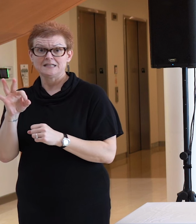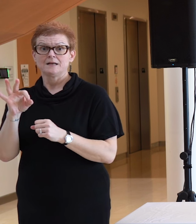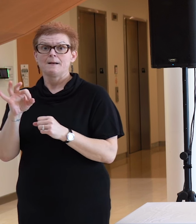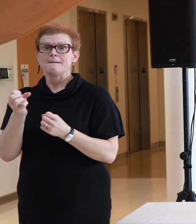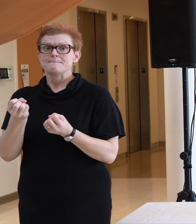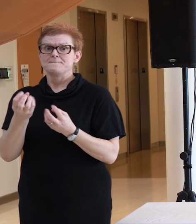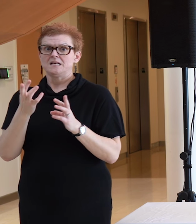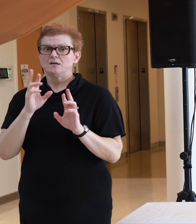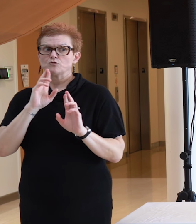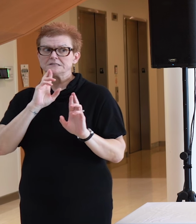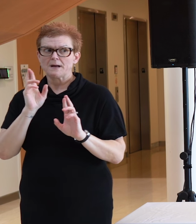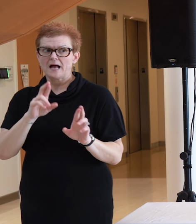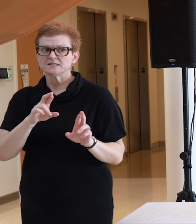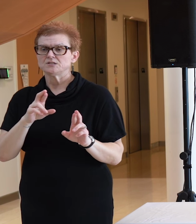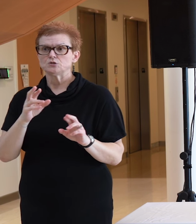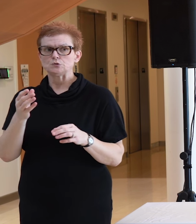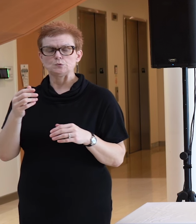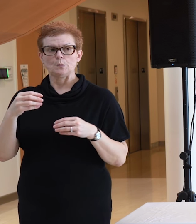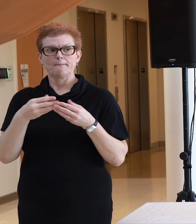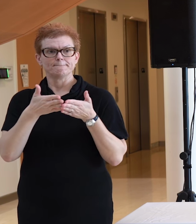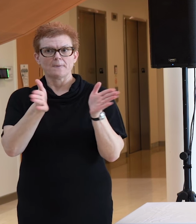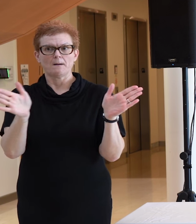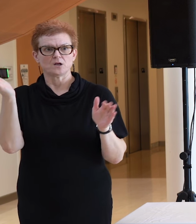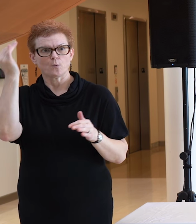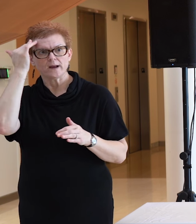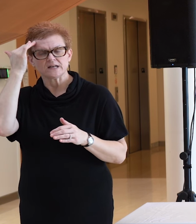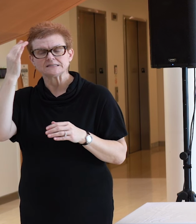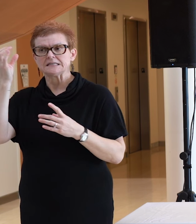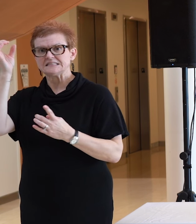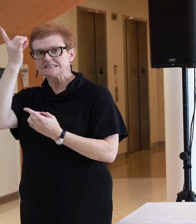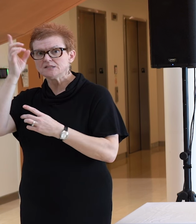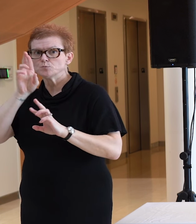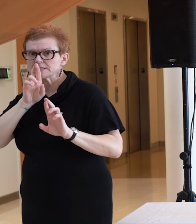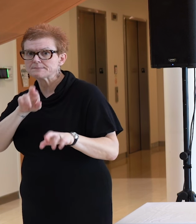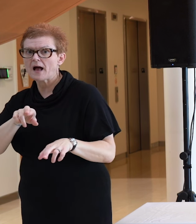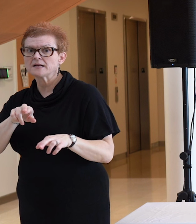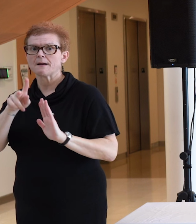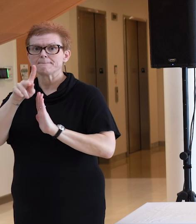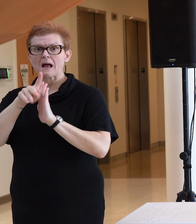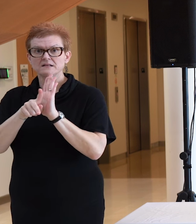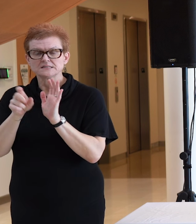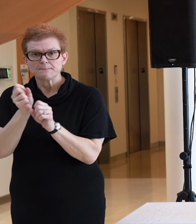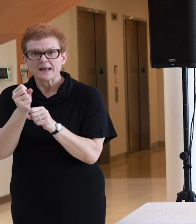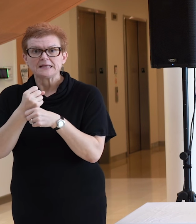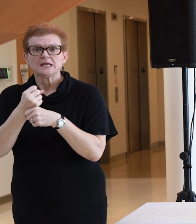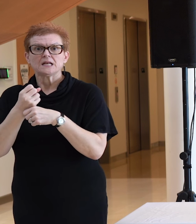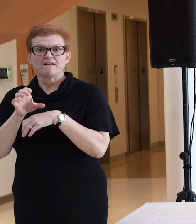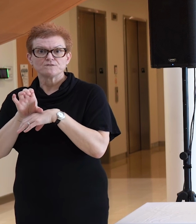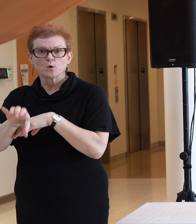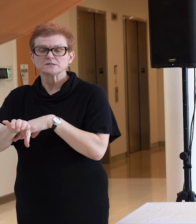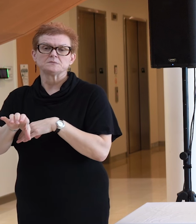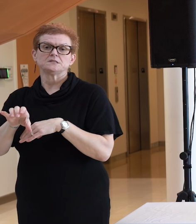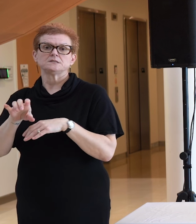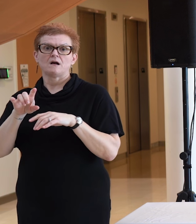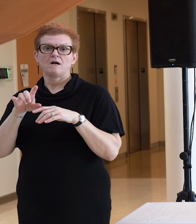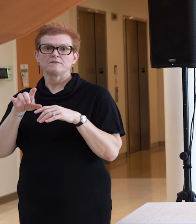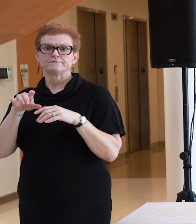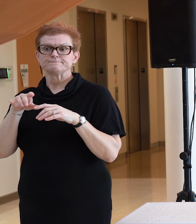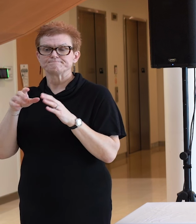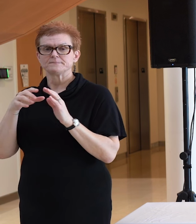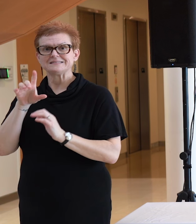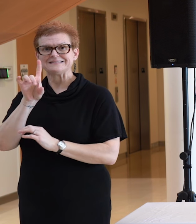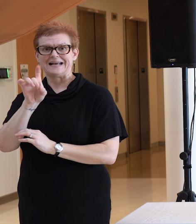in public awareness, in education, surveillance, and disease response, policy making and enforcement, and provision of diagnostic